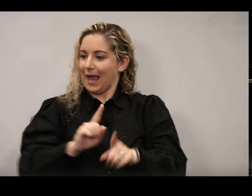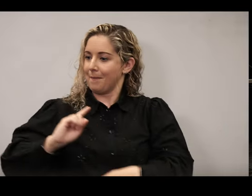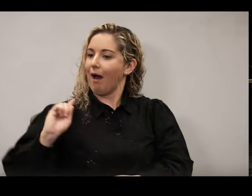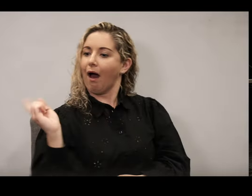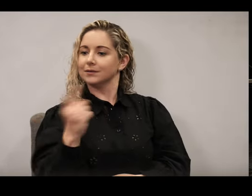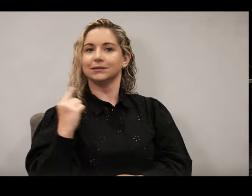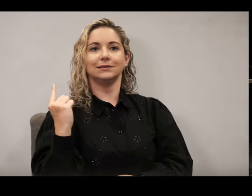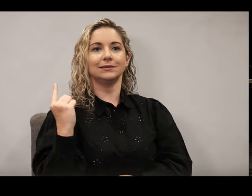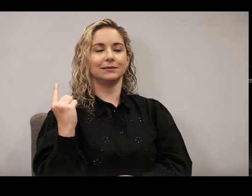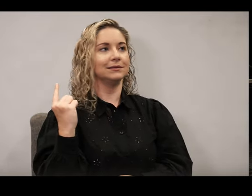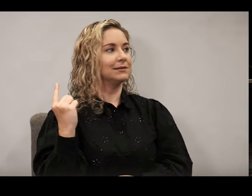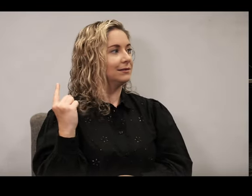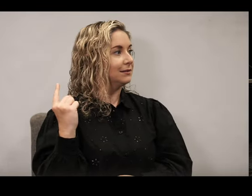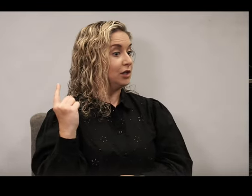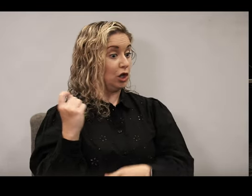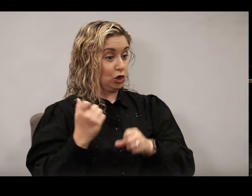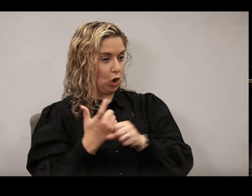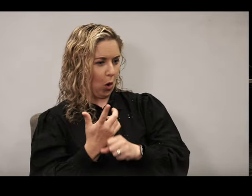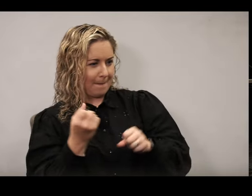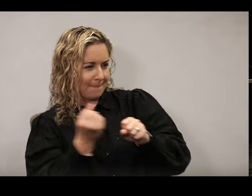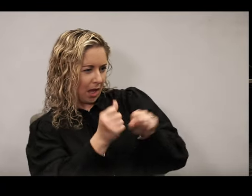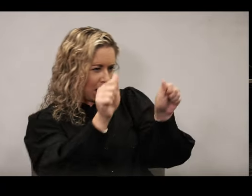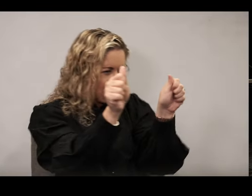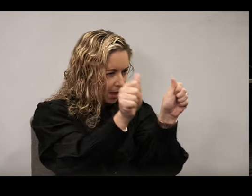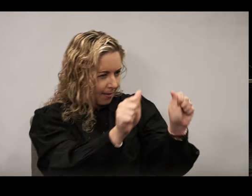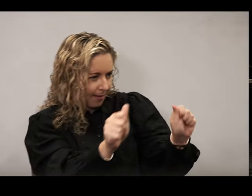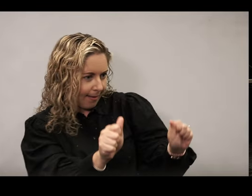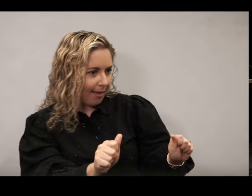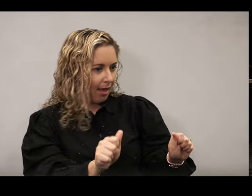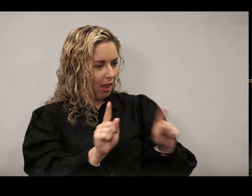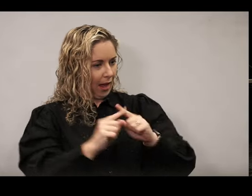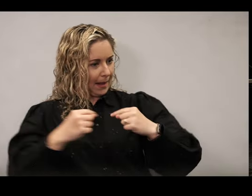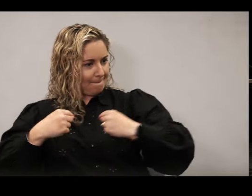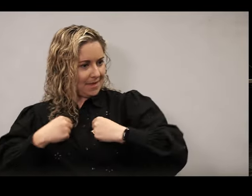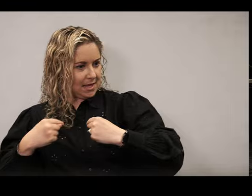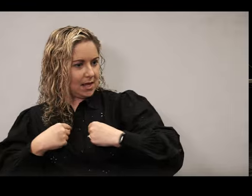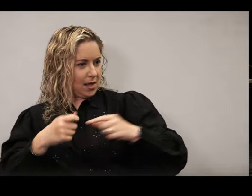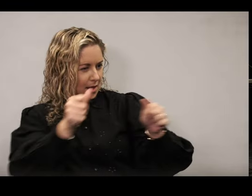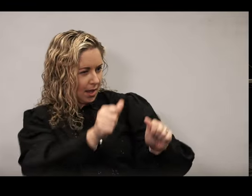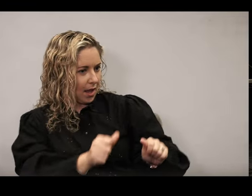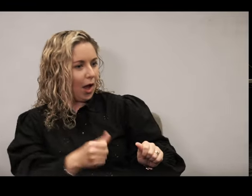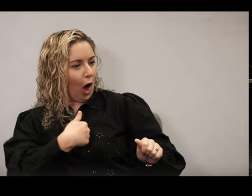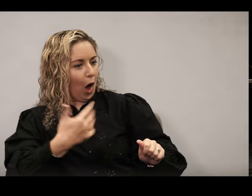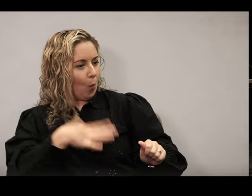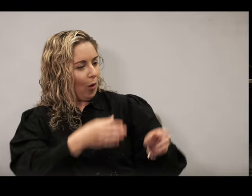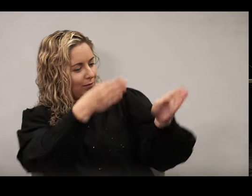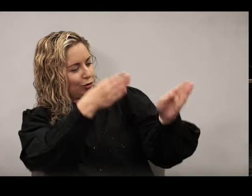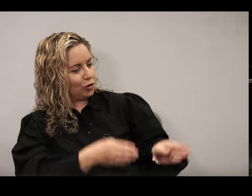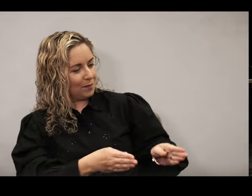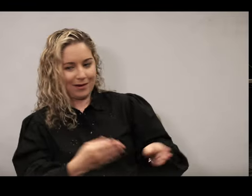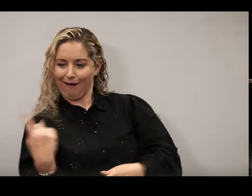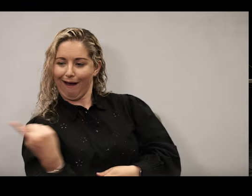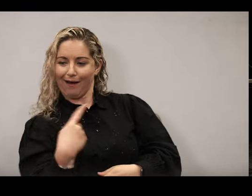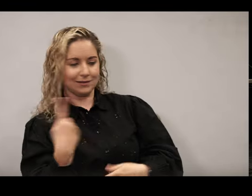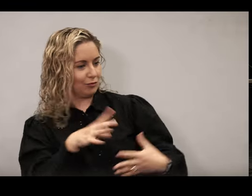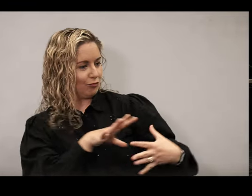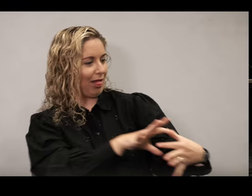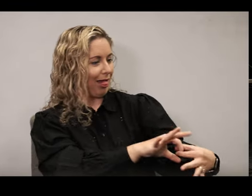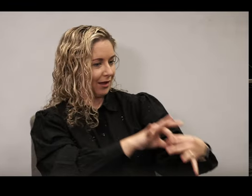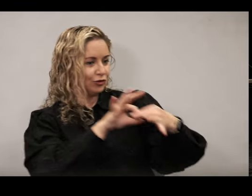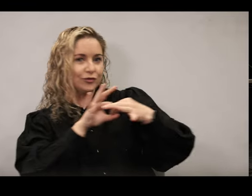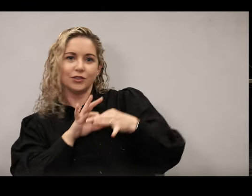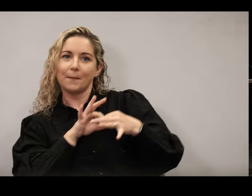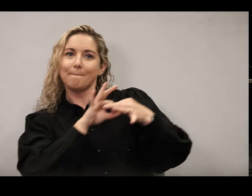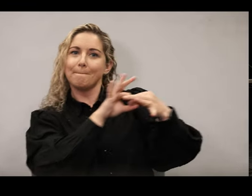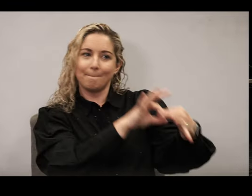it indicates that God is making us like him for loving relationship too. Loving relationship with him and loving